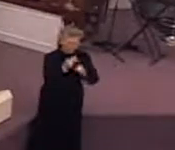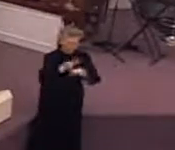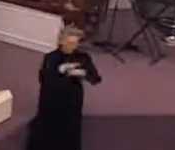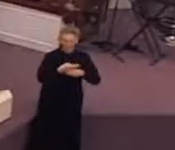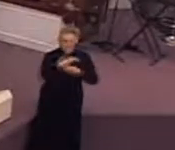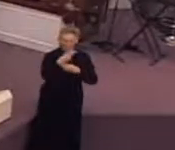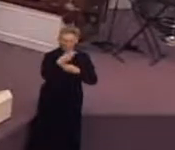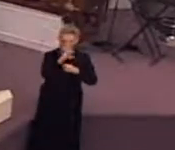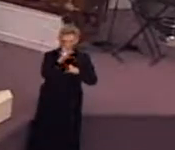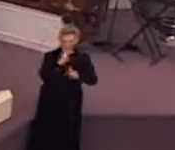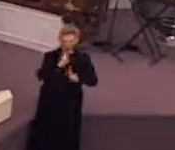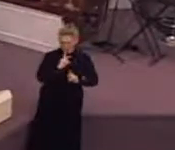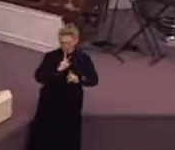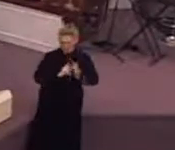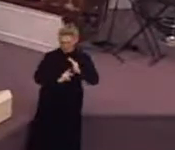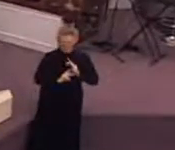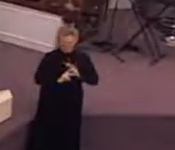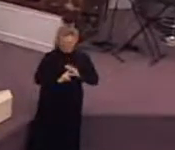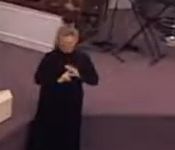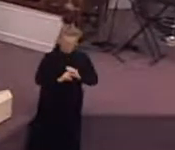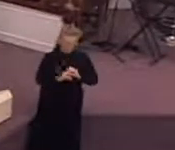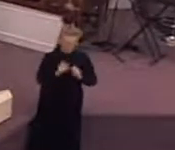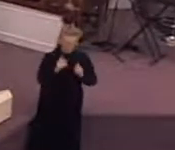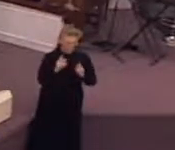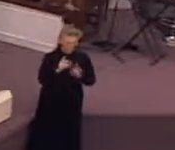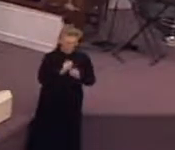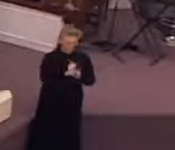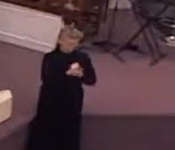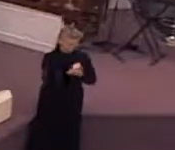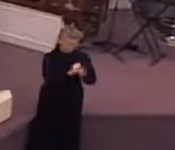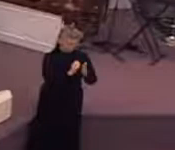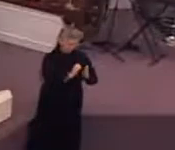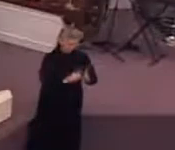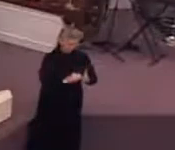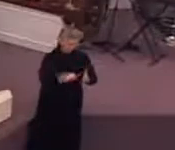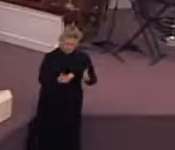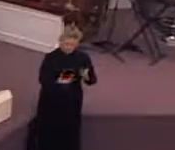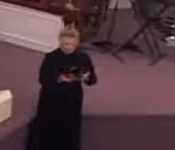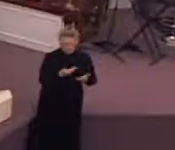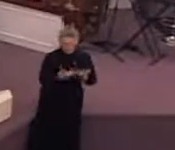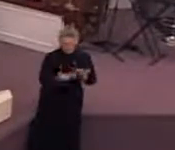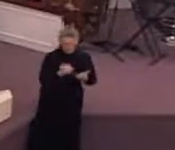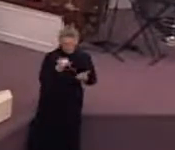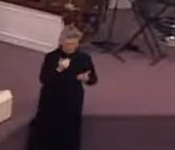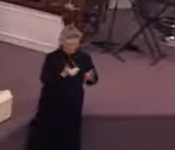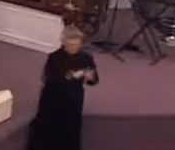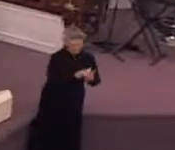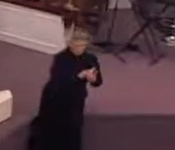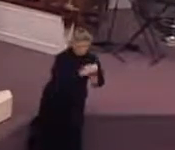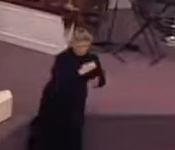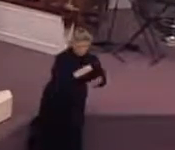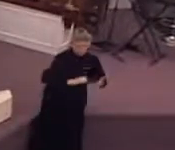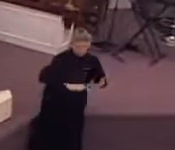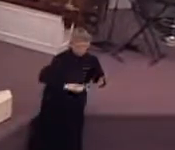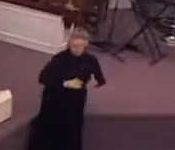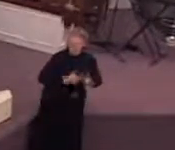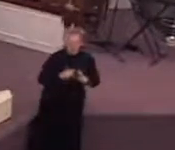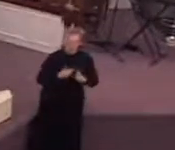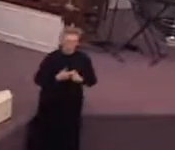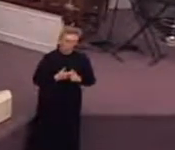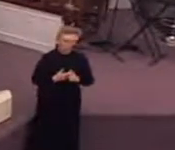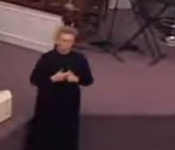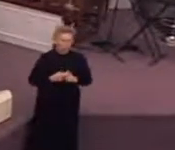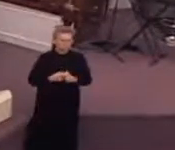privileges that is afforded a saint of God. Whether you're a newborn saint or you're a veteran for many